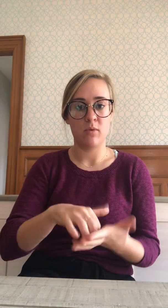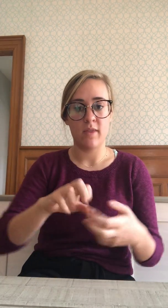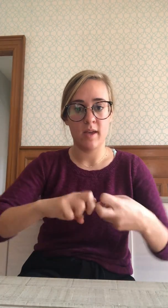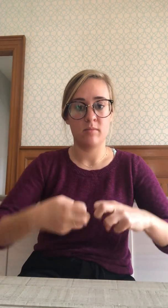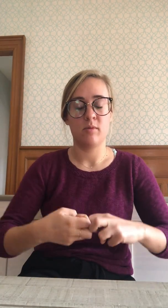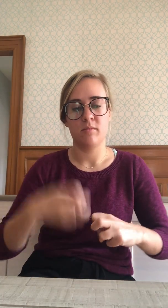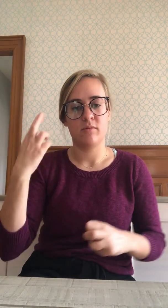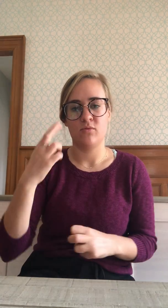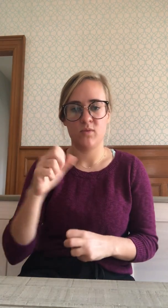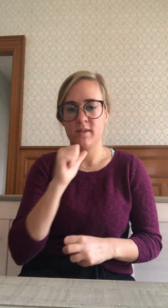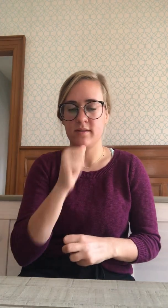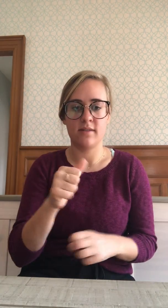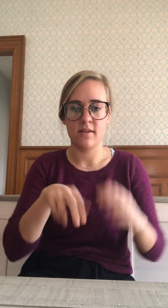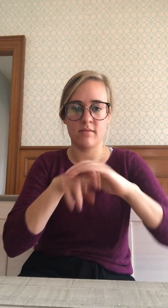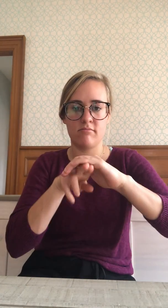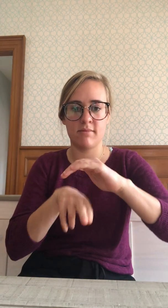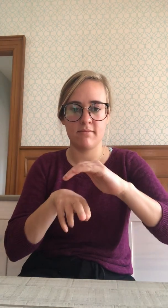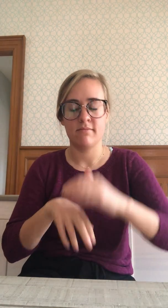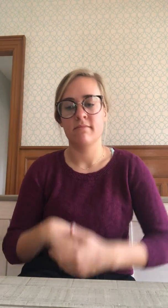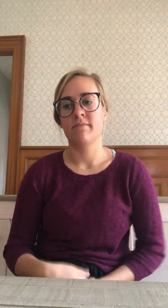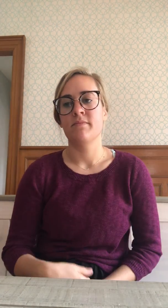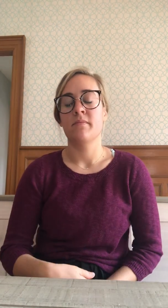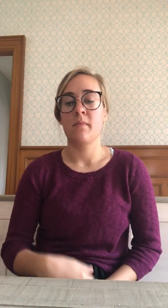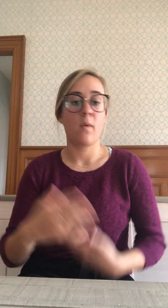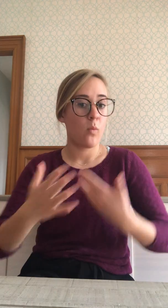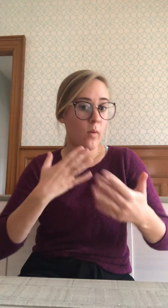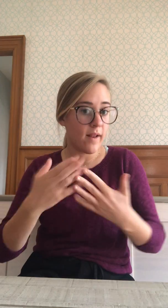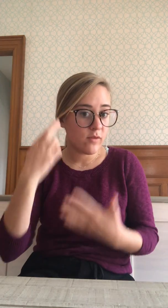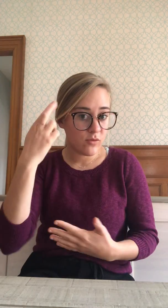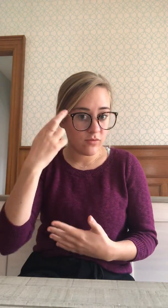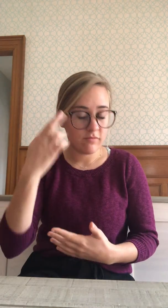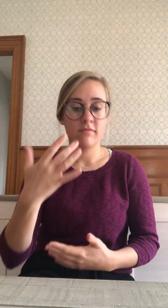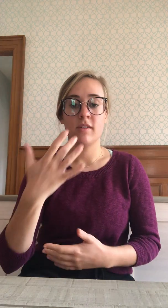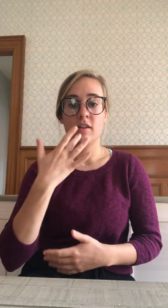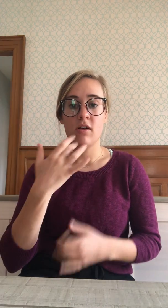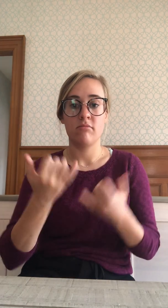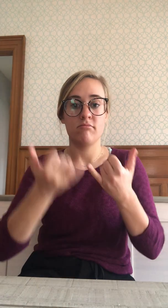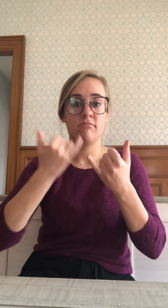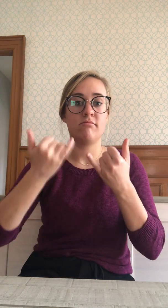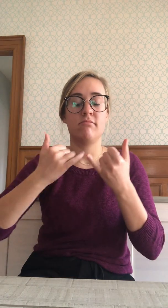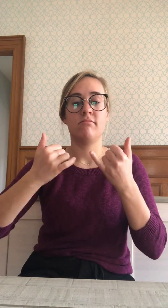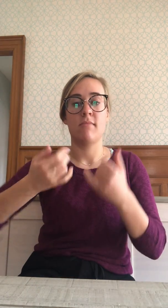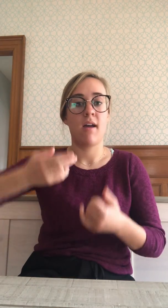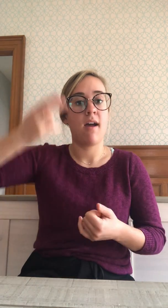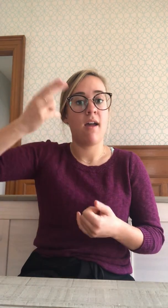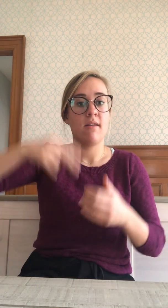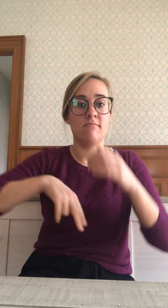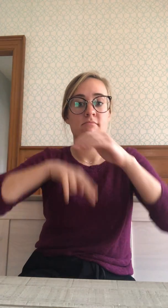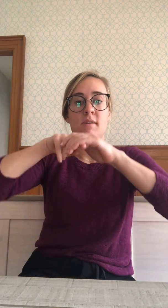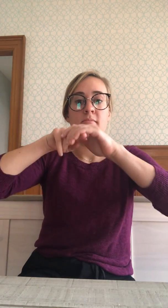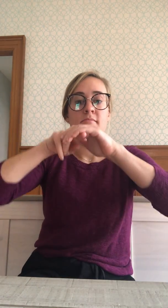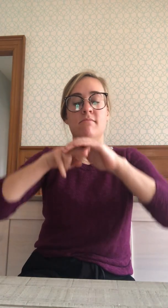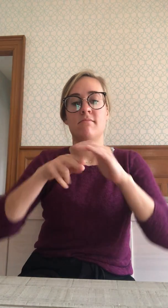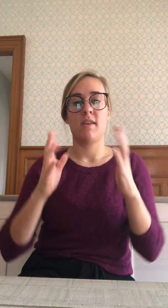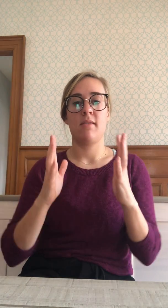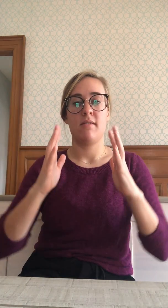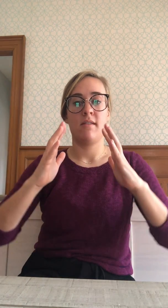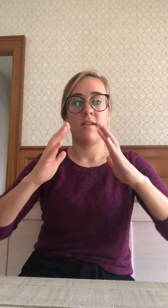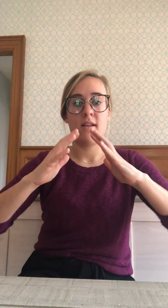the way. So, for whatever reason, the tongue stays up high and the palatal shelves aren't closing, and